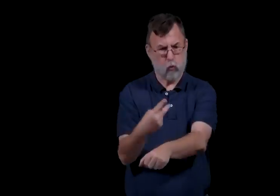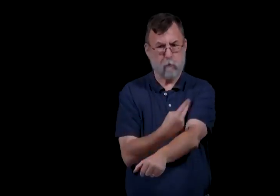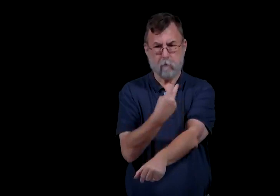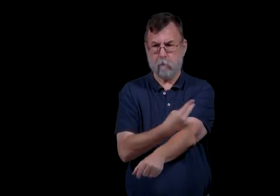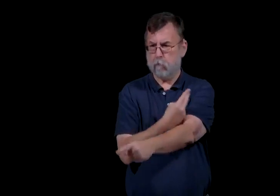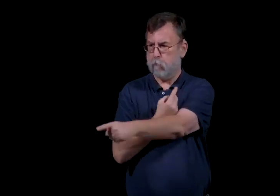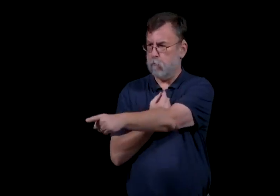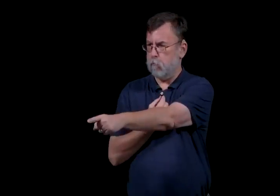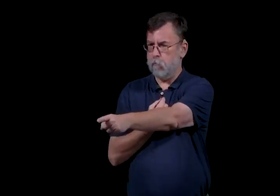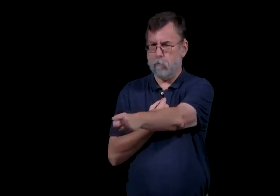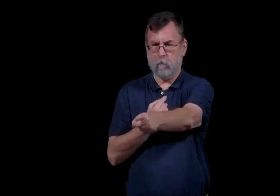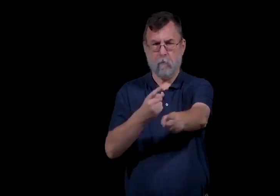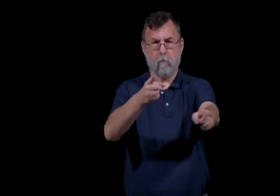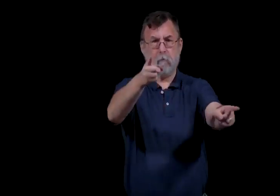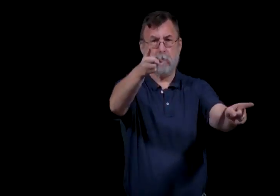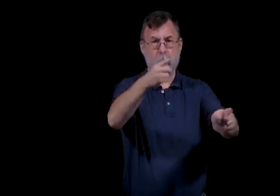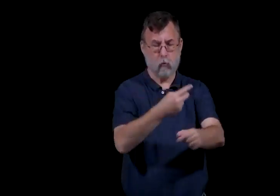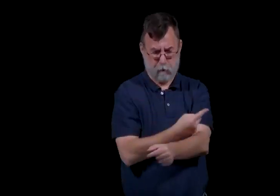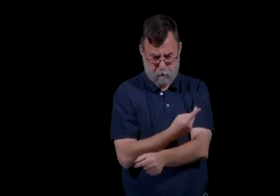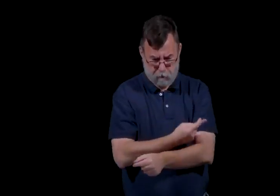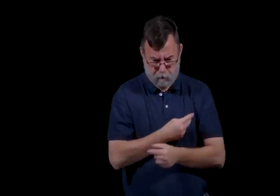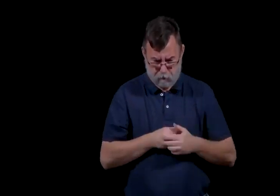for the sheep, which is you and me.